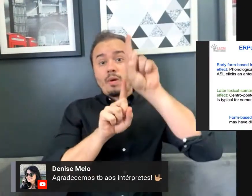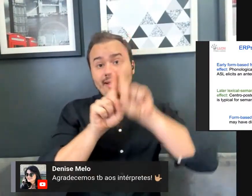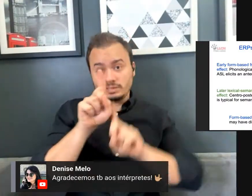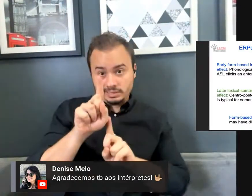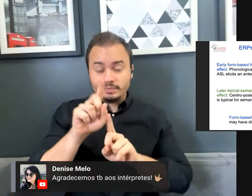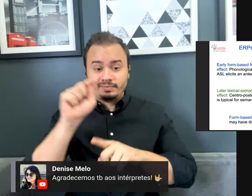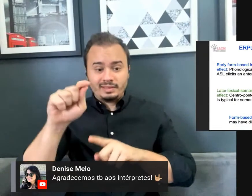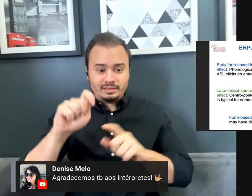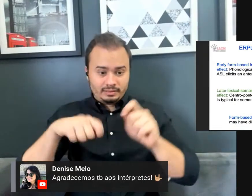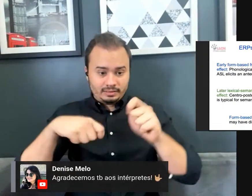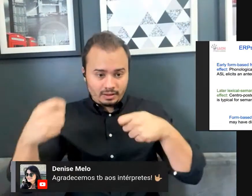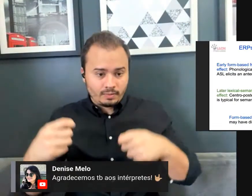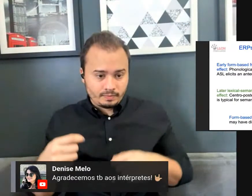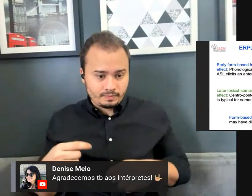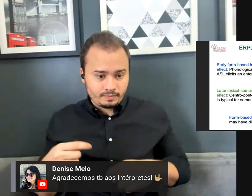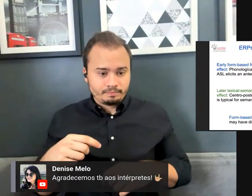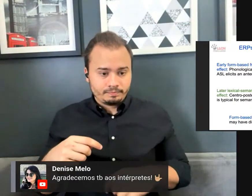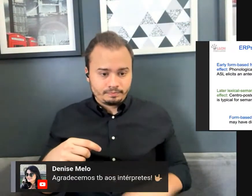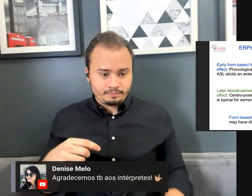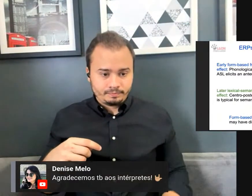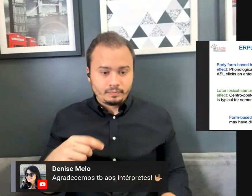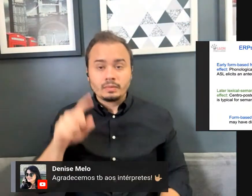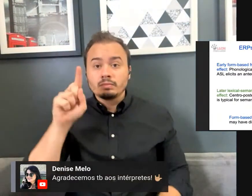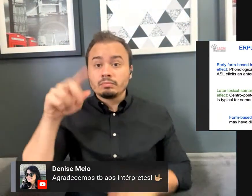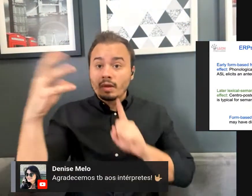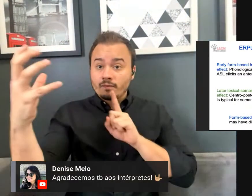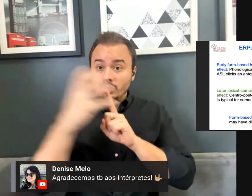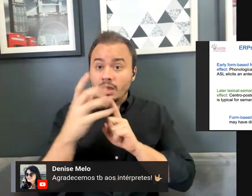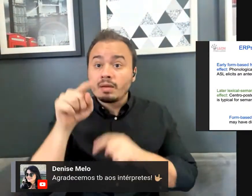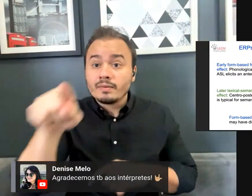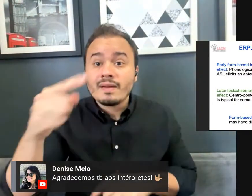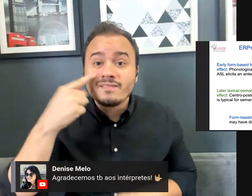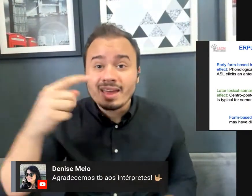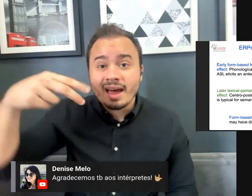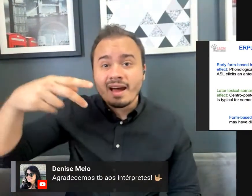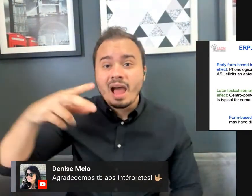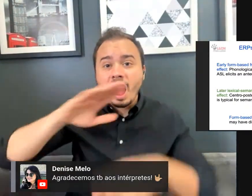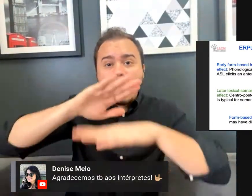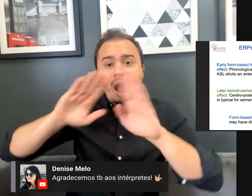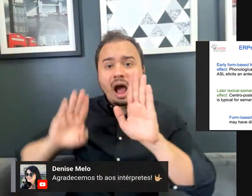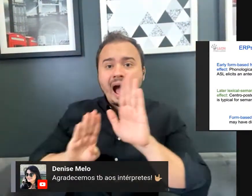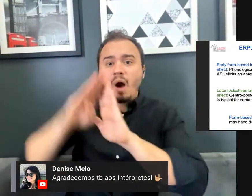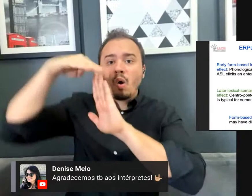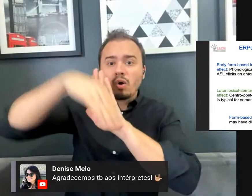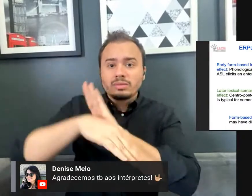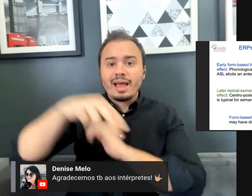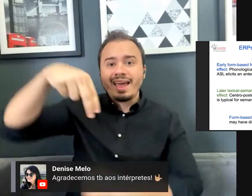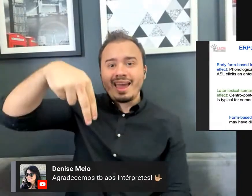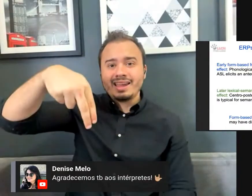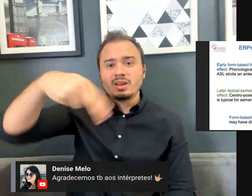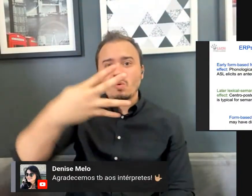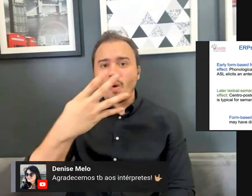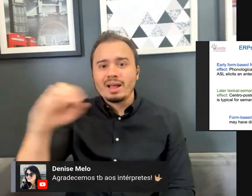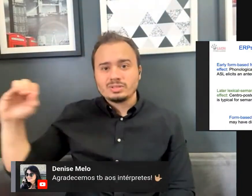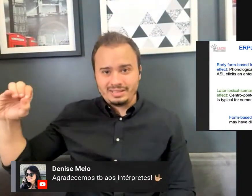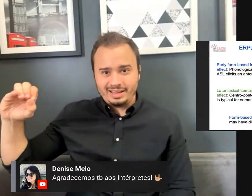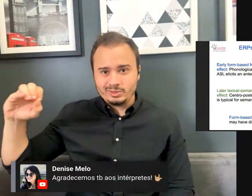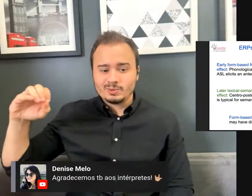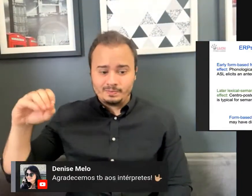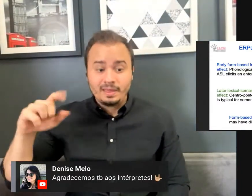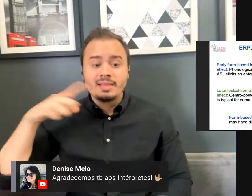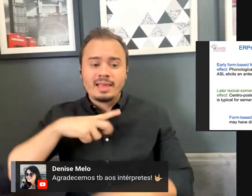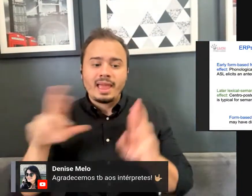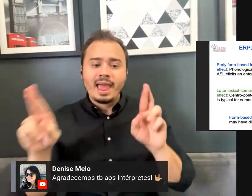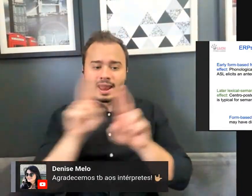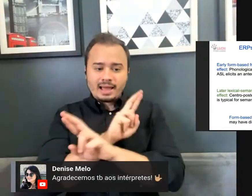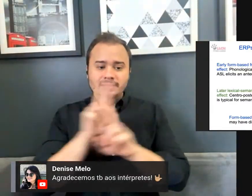central distribution for the N400. So it's possible that we're seeing this difference for sign